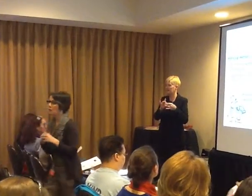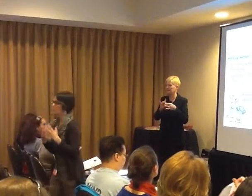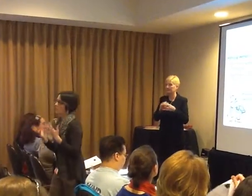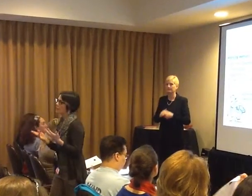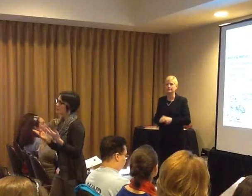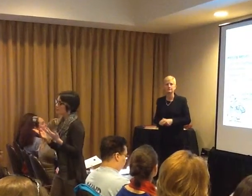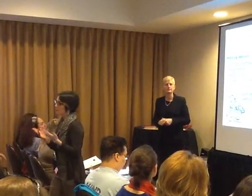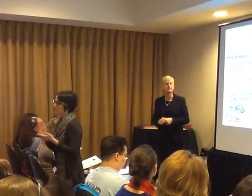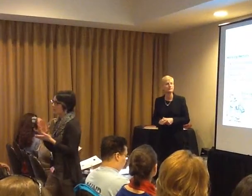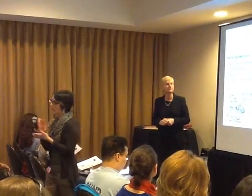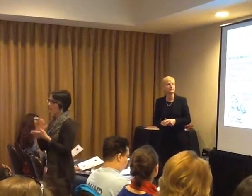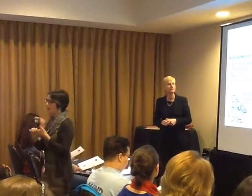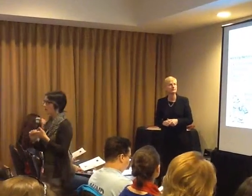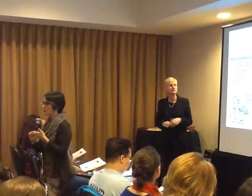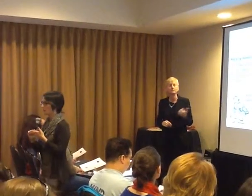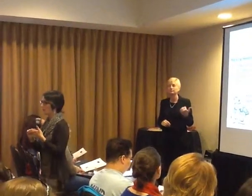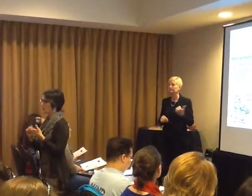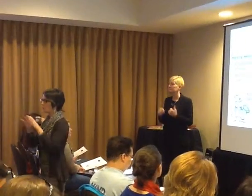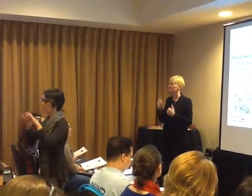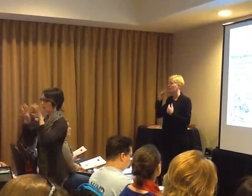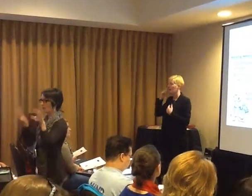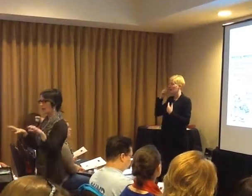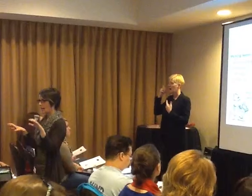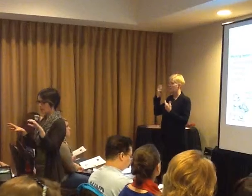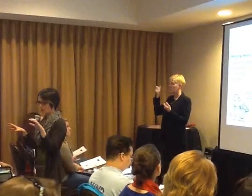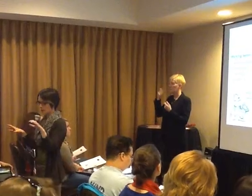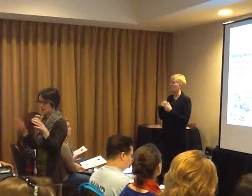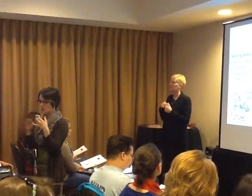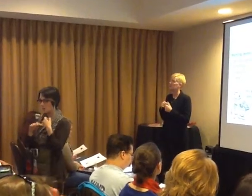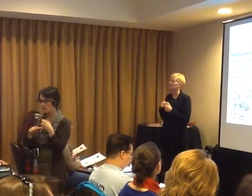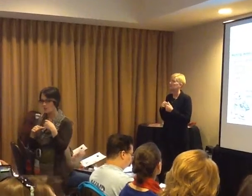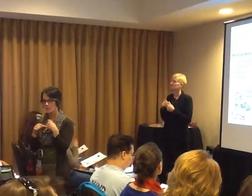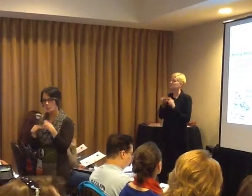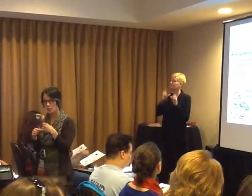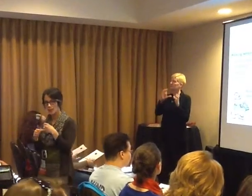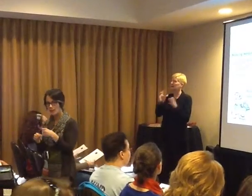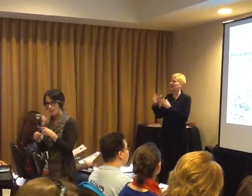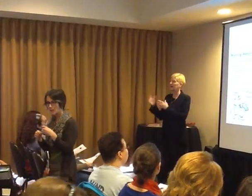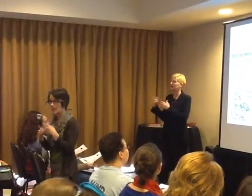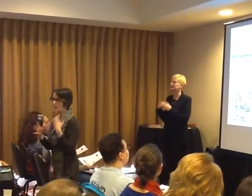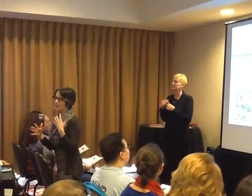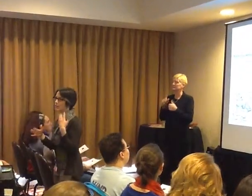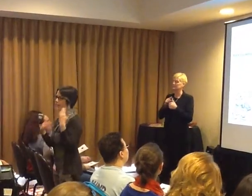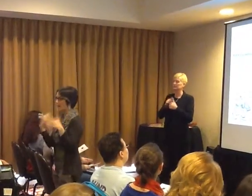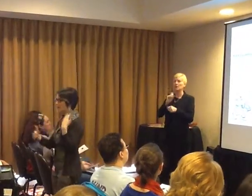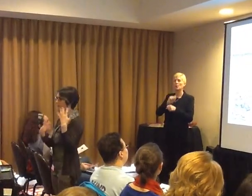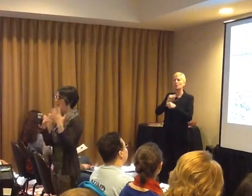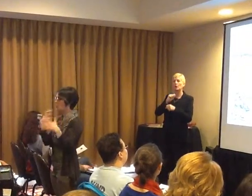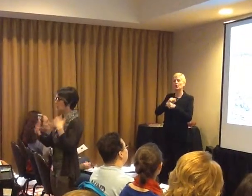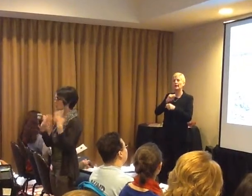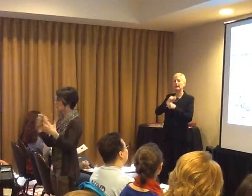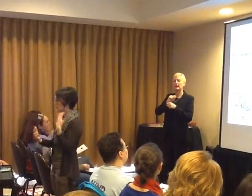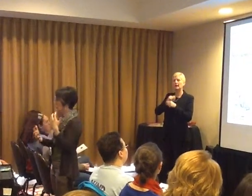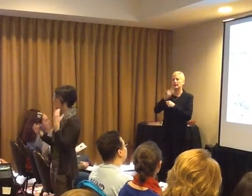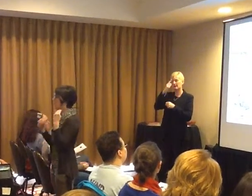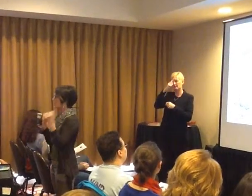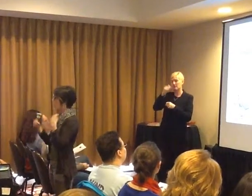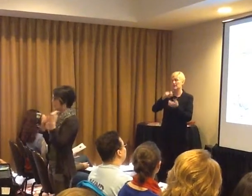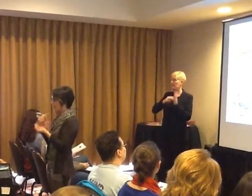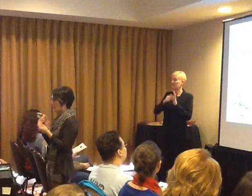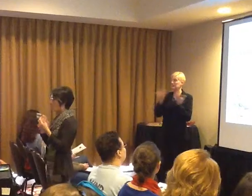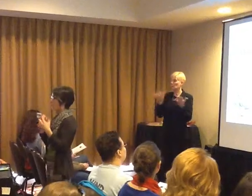So when we're talking about memory, we have a couple of different ways that they categorize it. So the first is working memory. That's like actively what you're